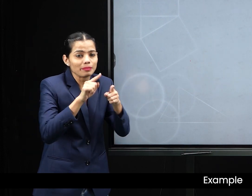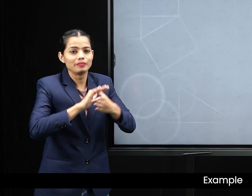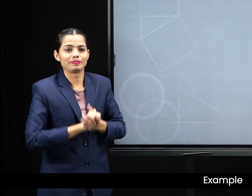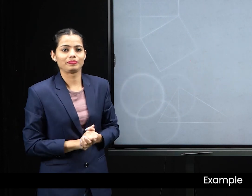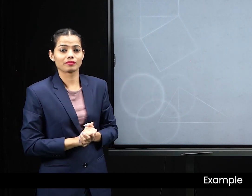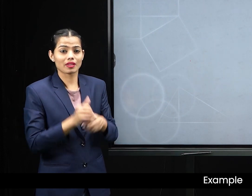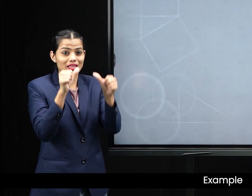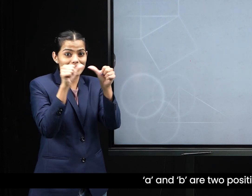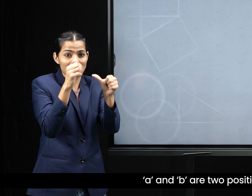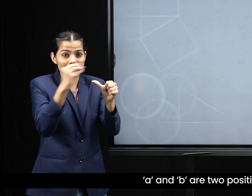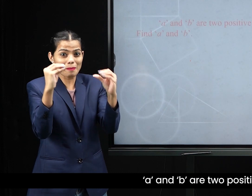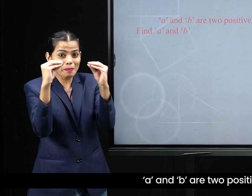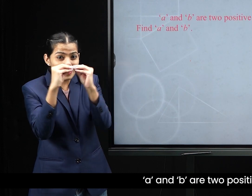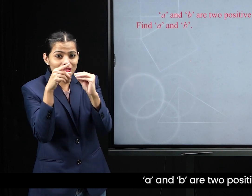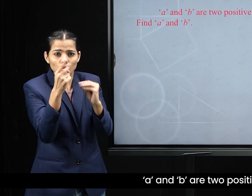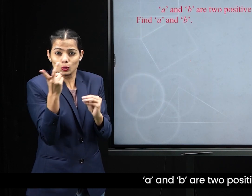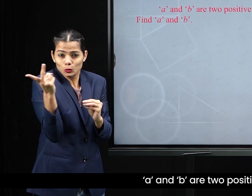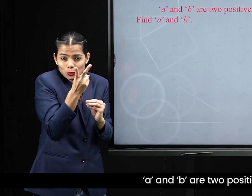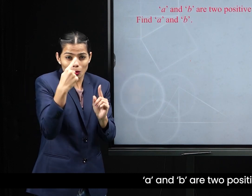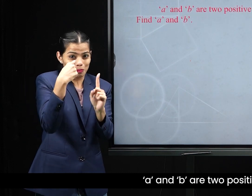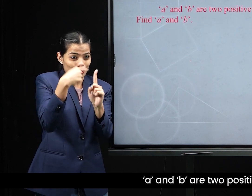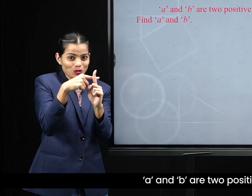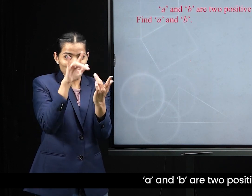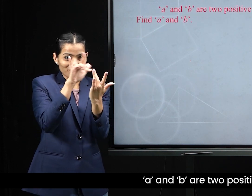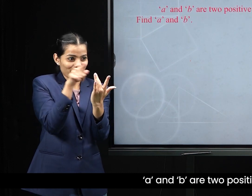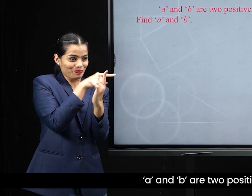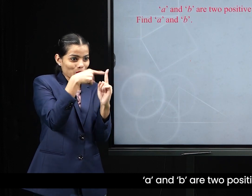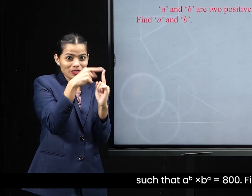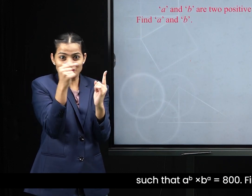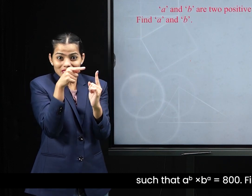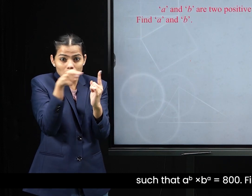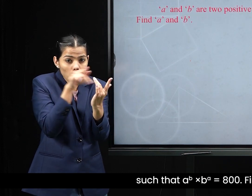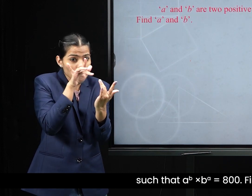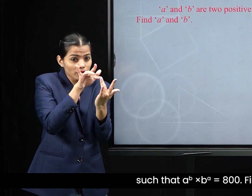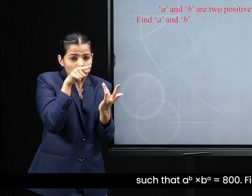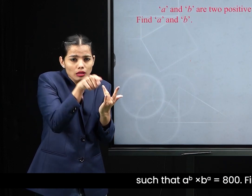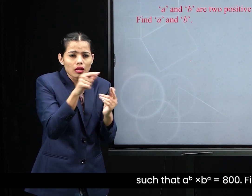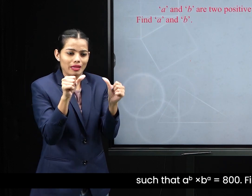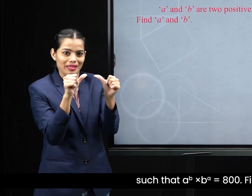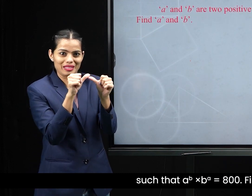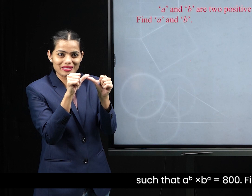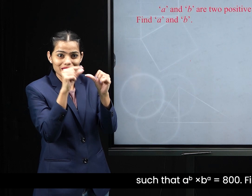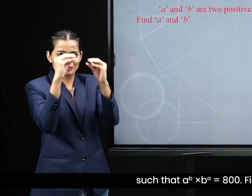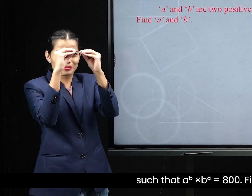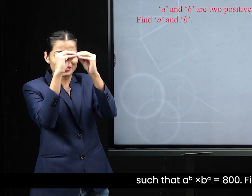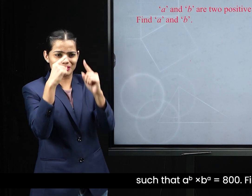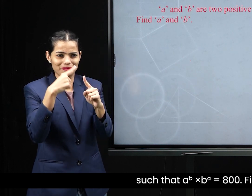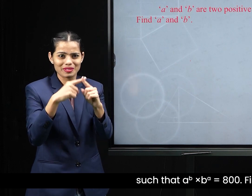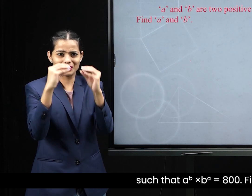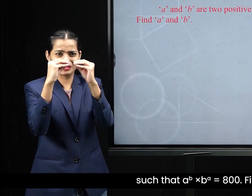Example, a and b are two positive integers such that a power b into b power a